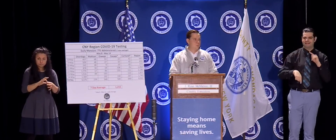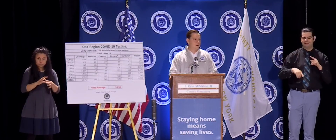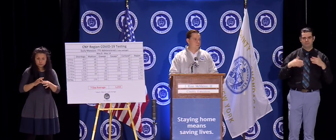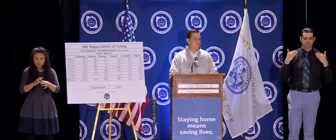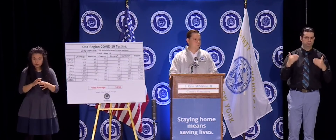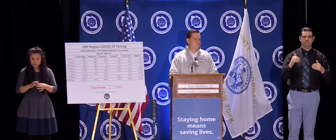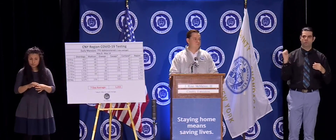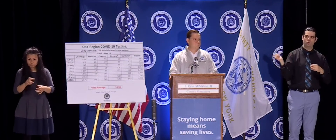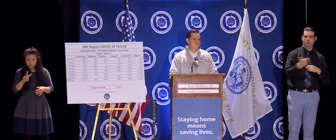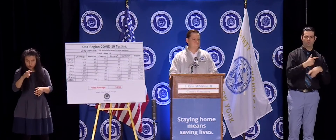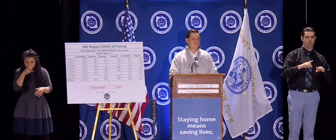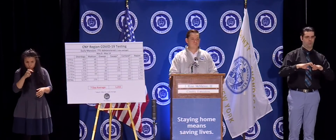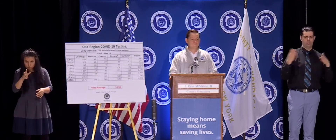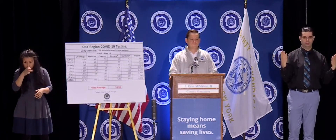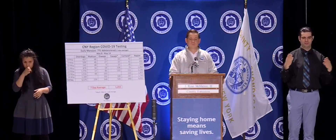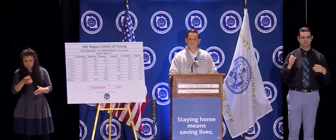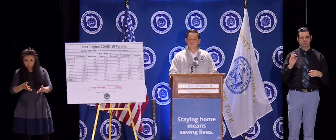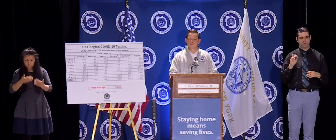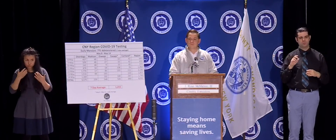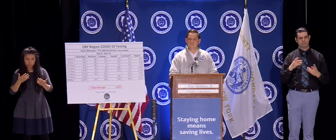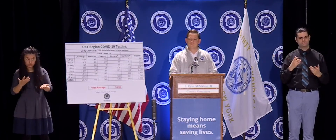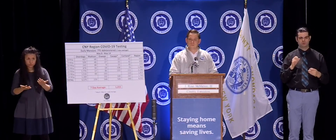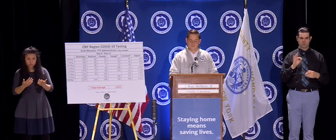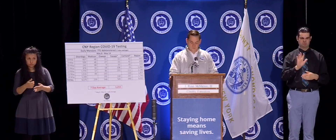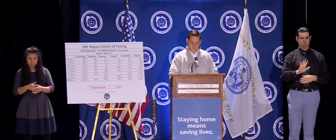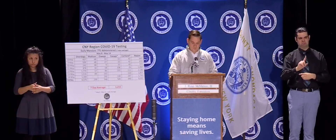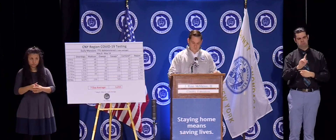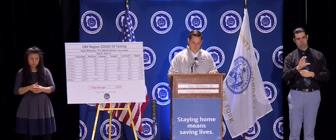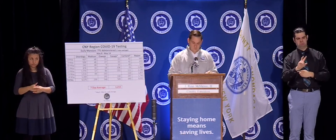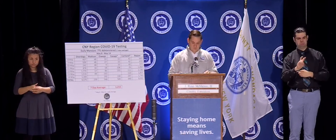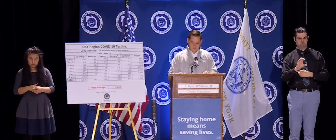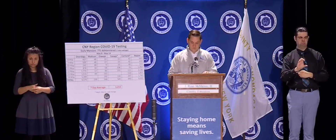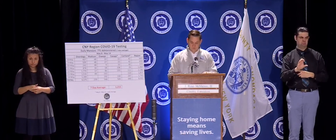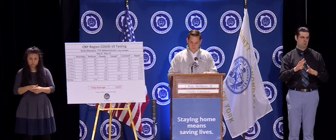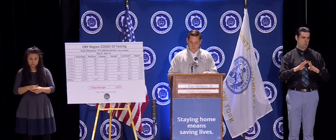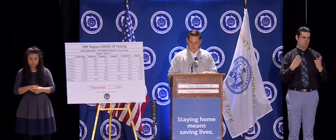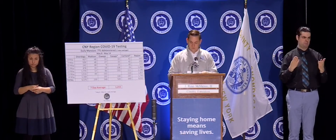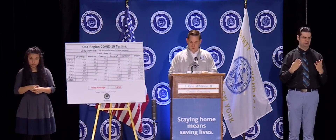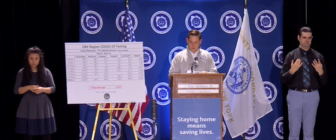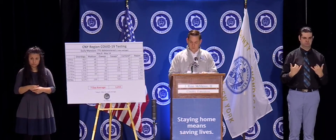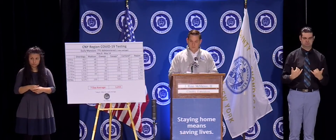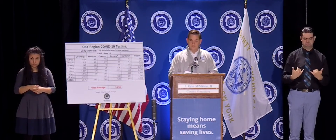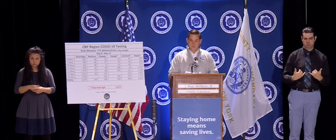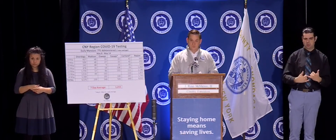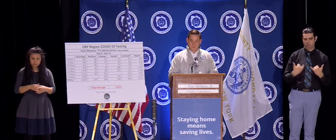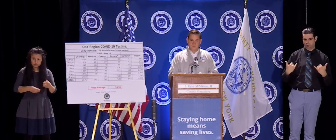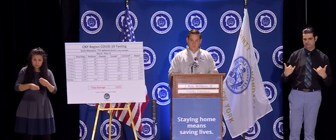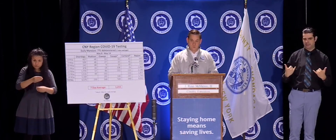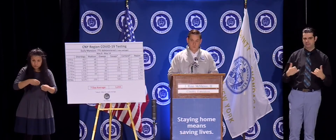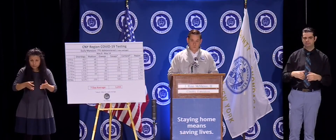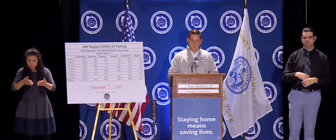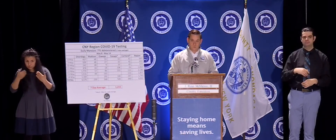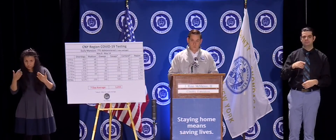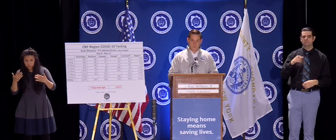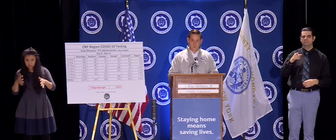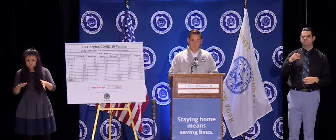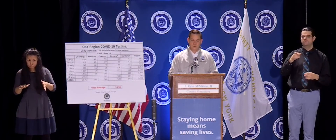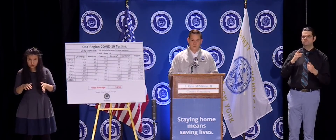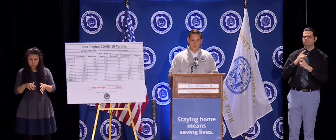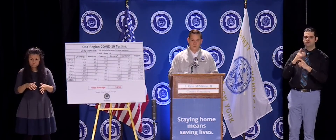hundreds of open up. You mentioned yesterday, I want to clarify, businesses that had already been opened, deemed essential, they have to go in